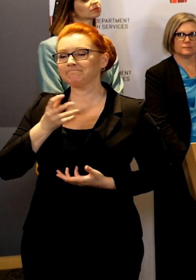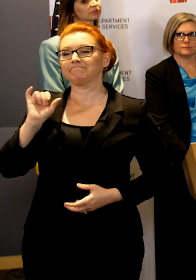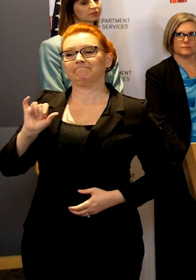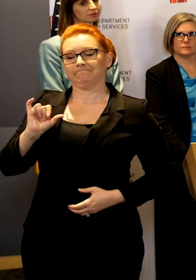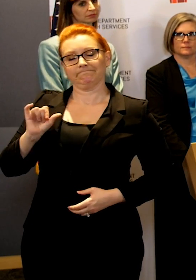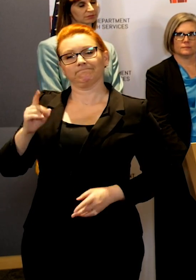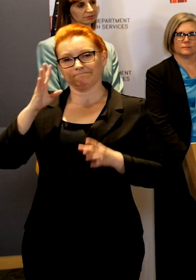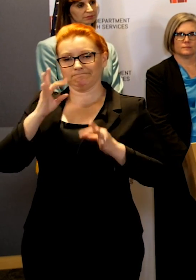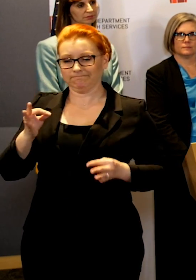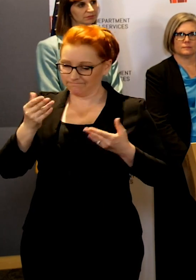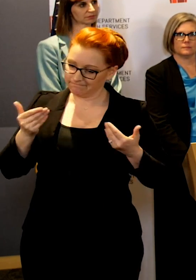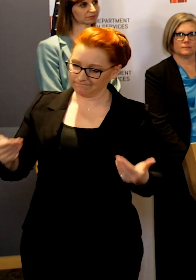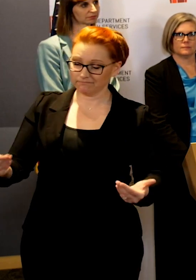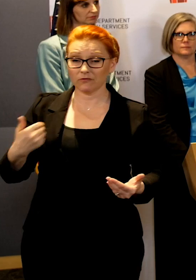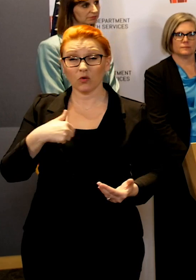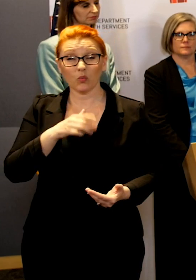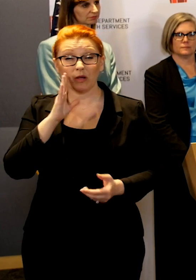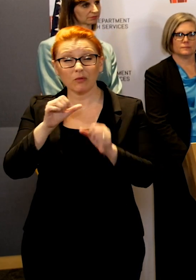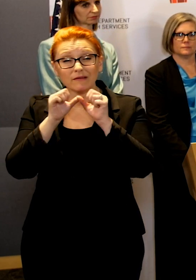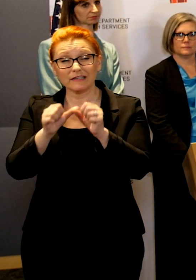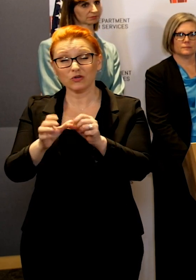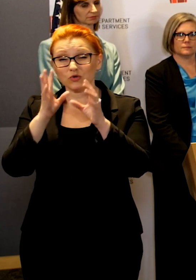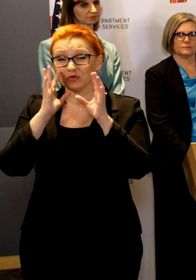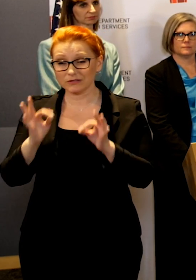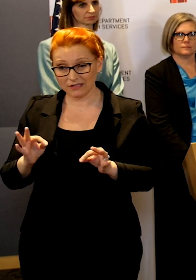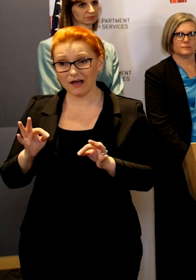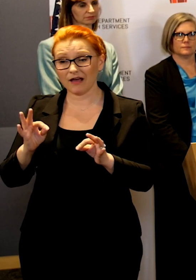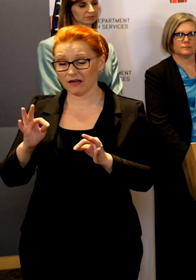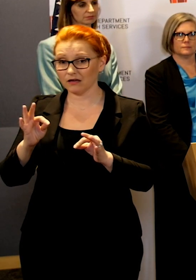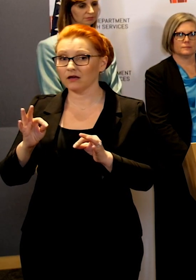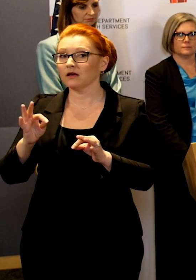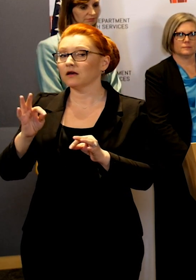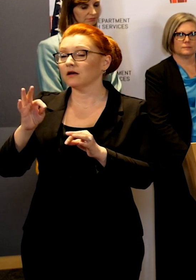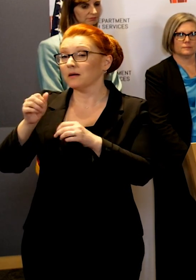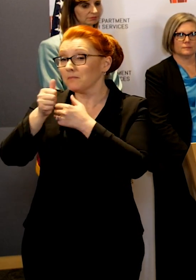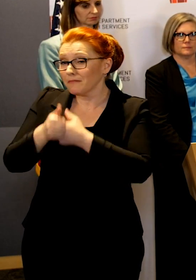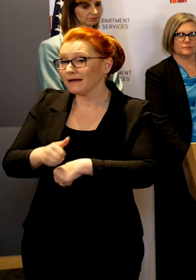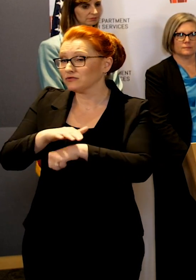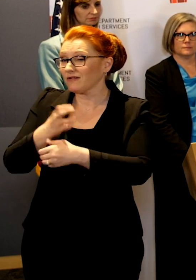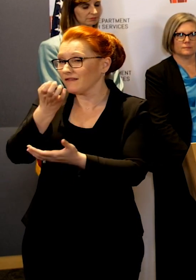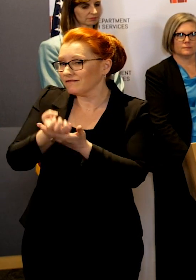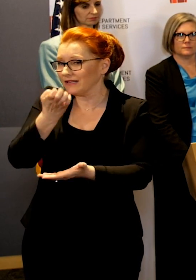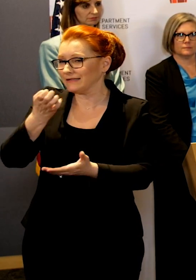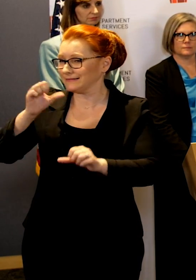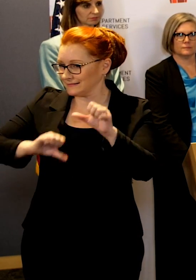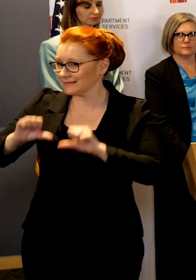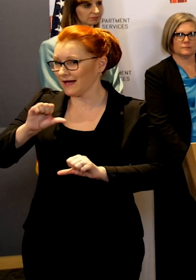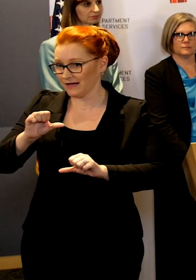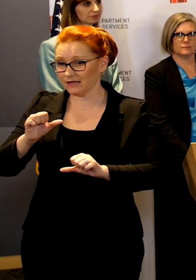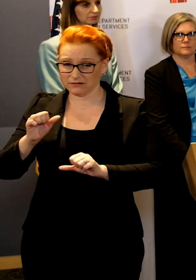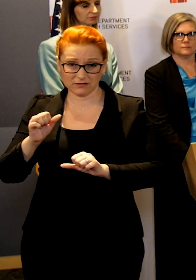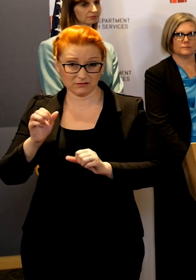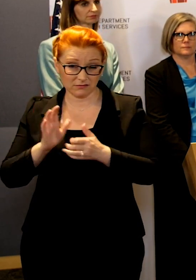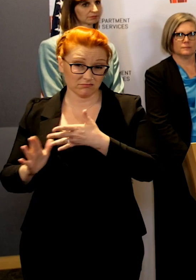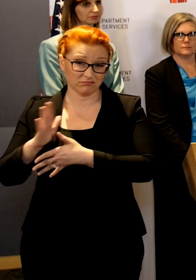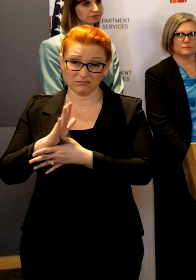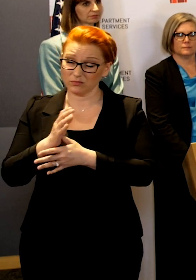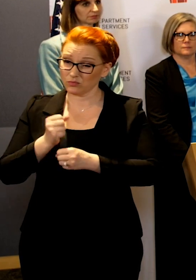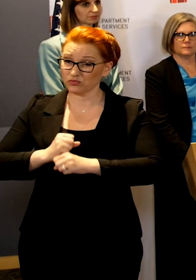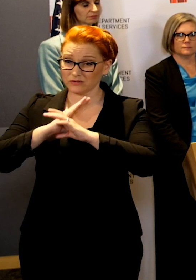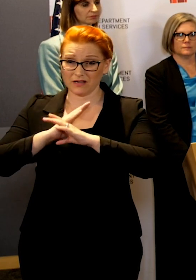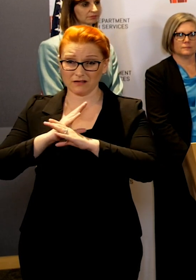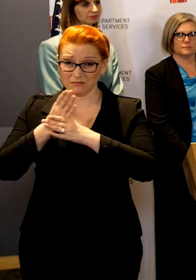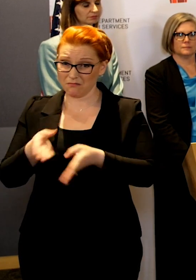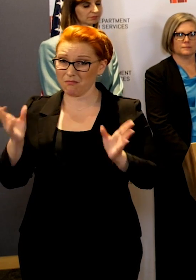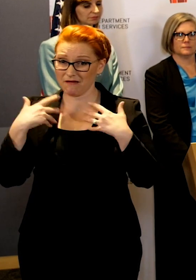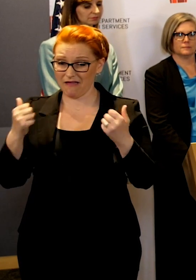we're going to continue to make decisions as this unfolds over the course of time to protect public health in the state of Arizona.